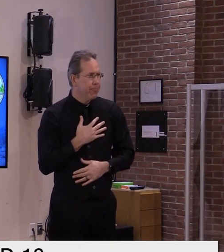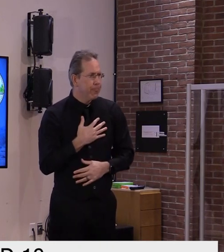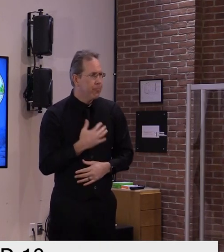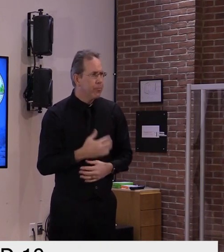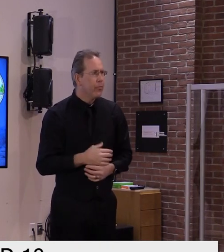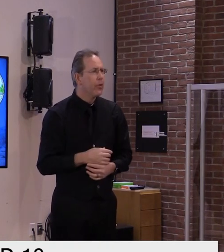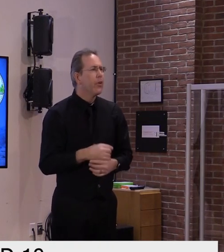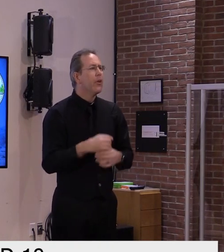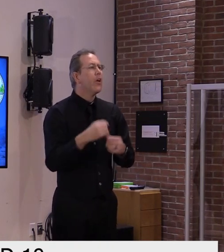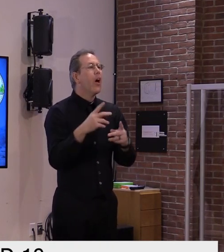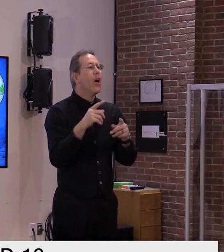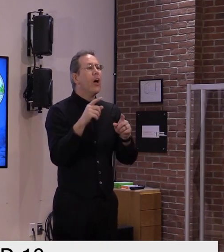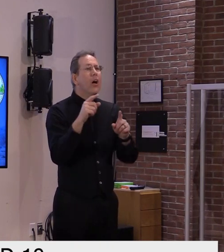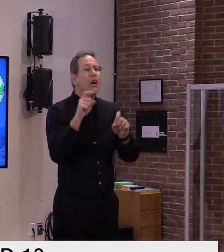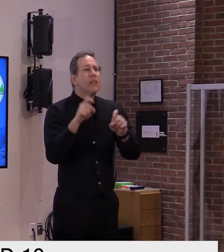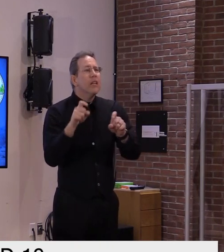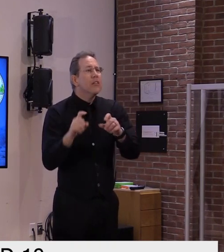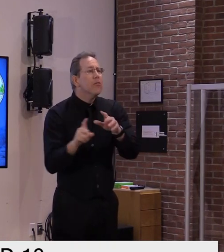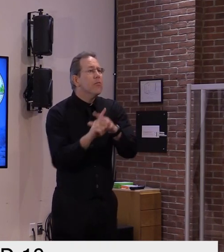at 2.7%,